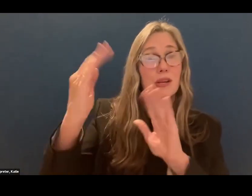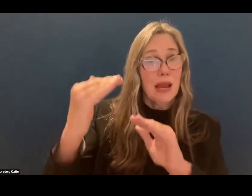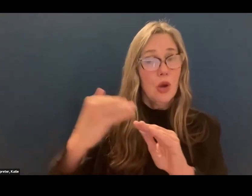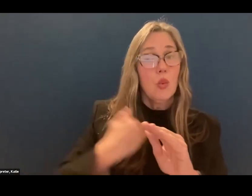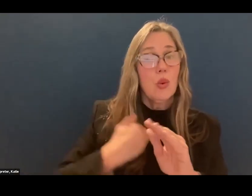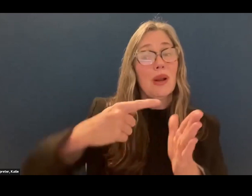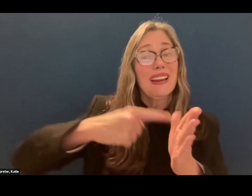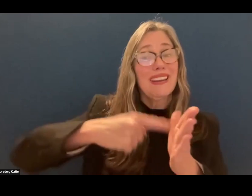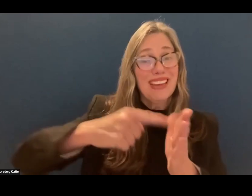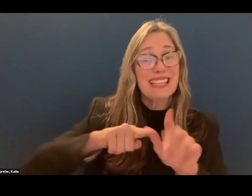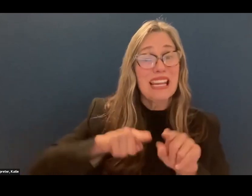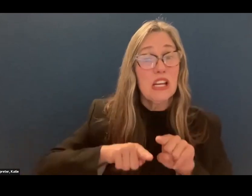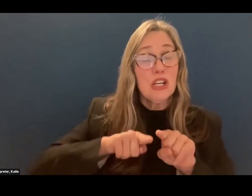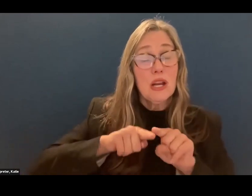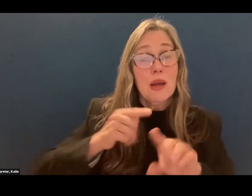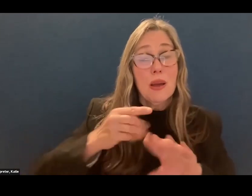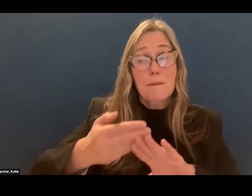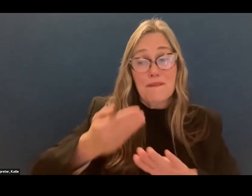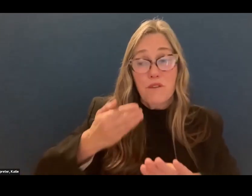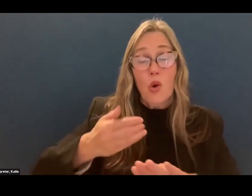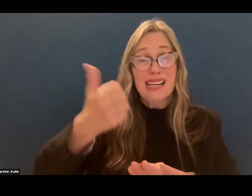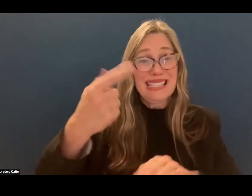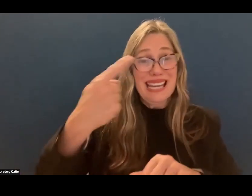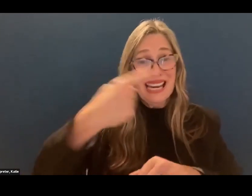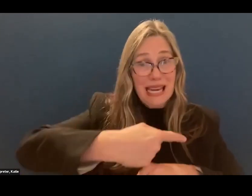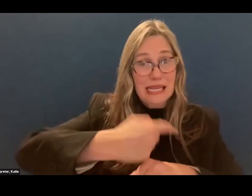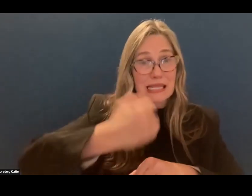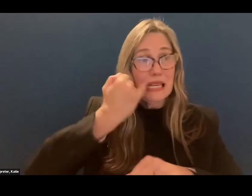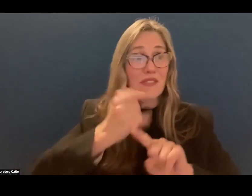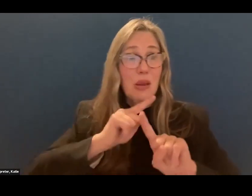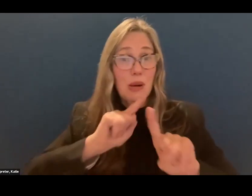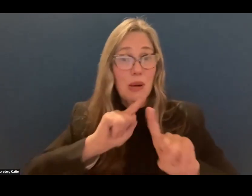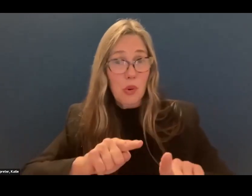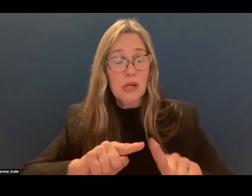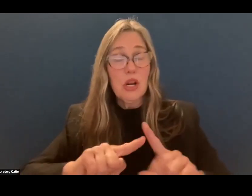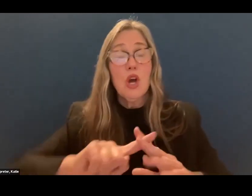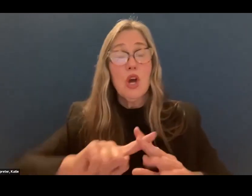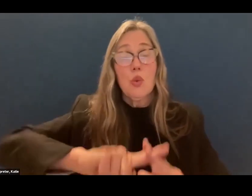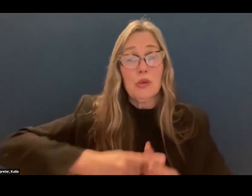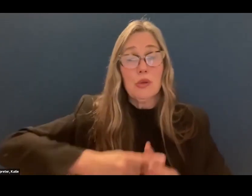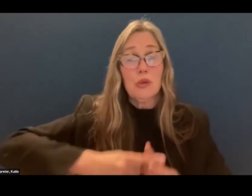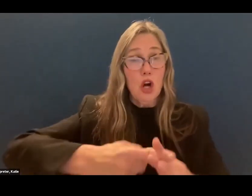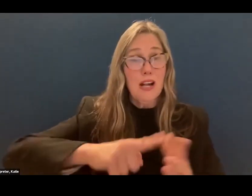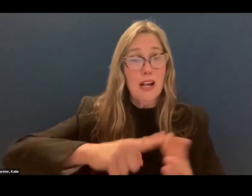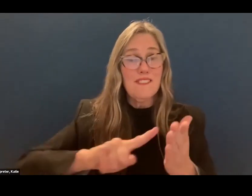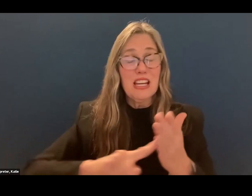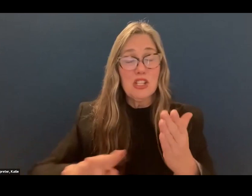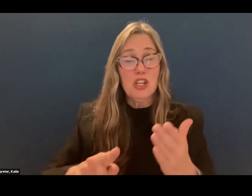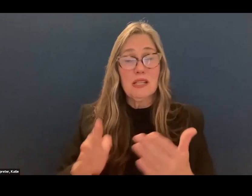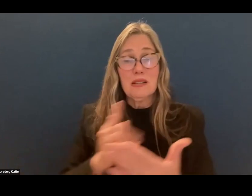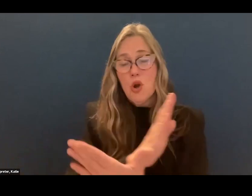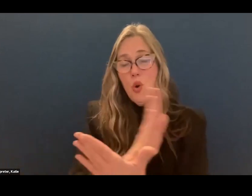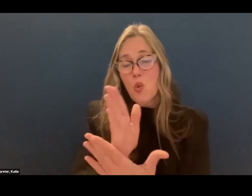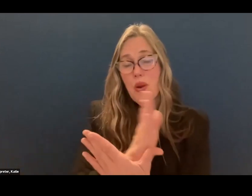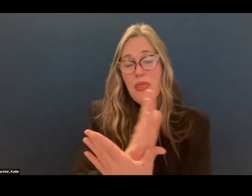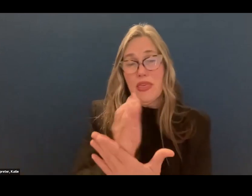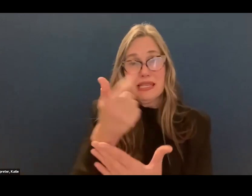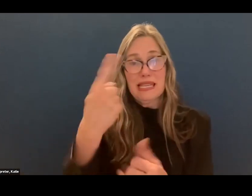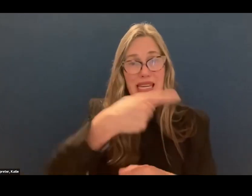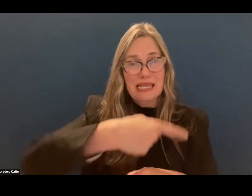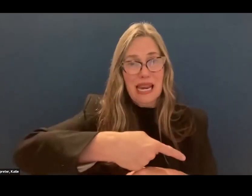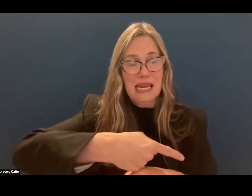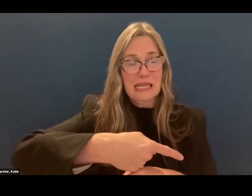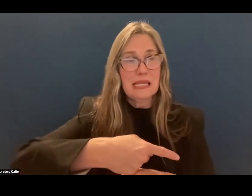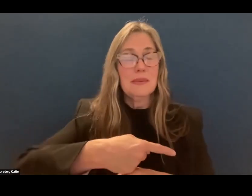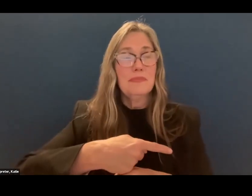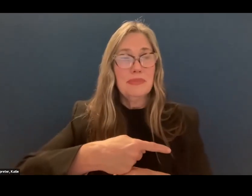that expectation, that if something is reported, that it will be initiated within 10 days. And that is, for us with young people,